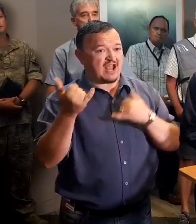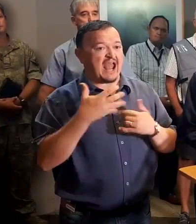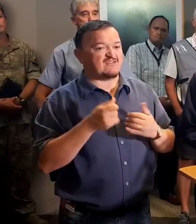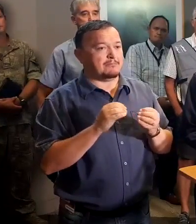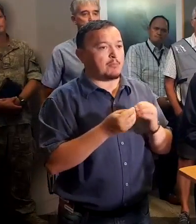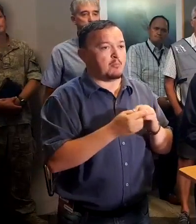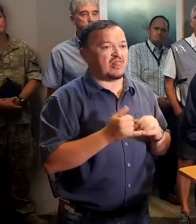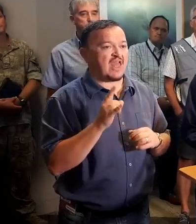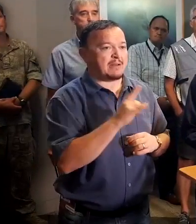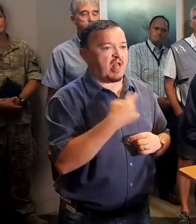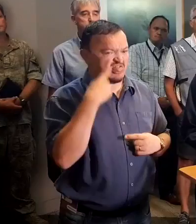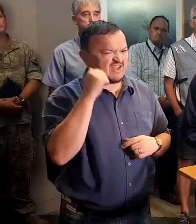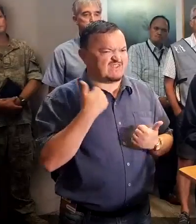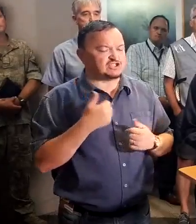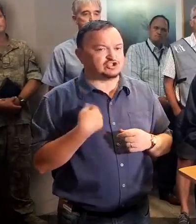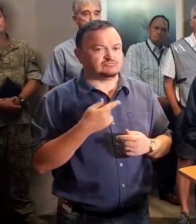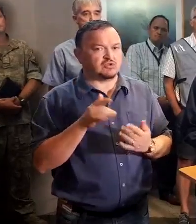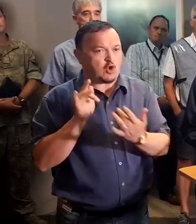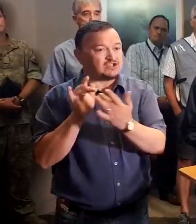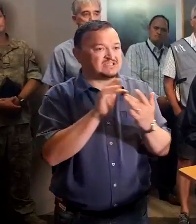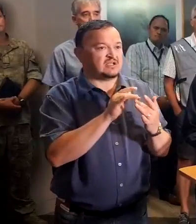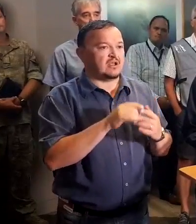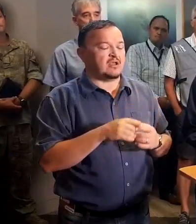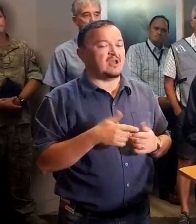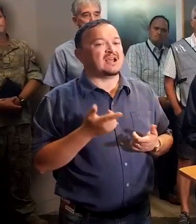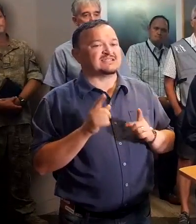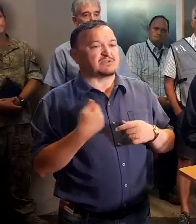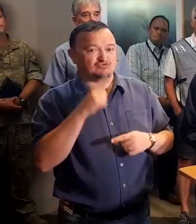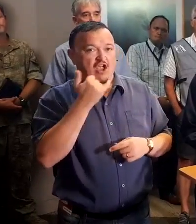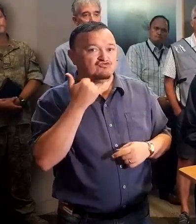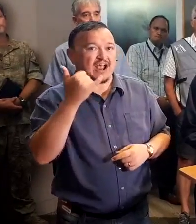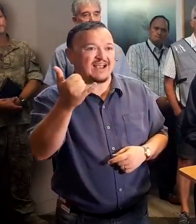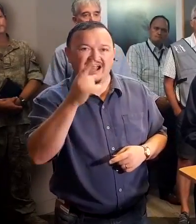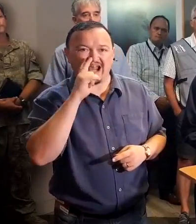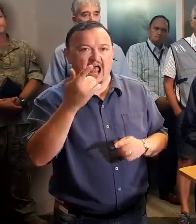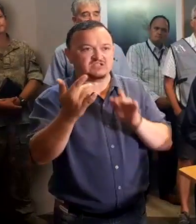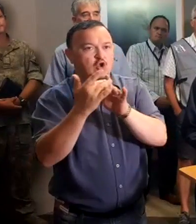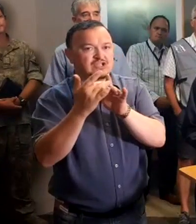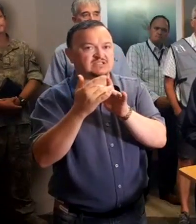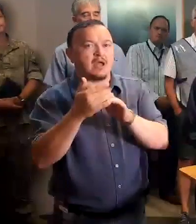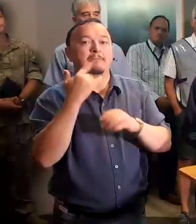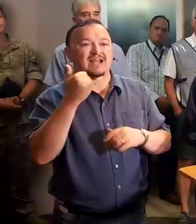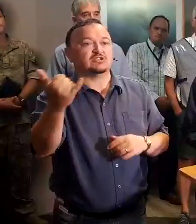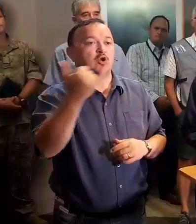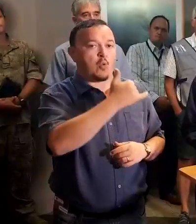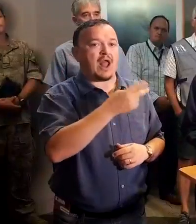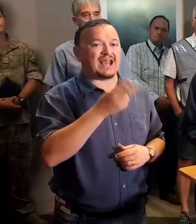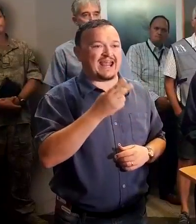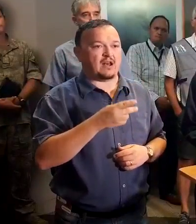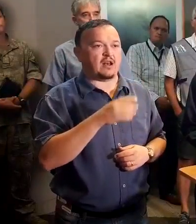concerns, and in some cases, if we have tried to call you back and been unable to reach you, please do access the 0800 number line